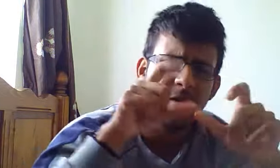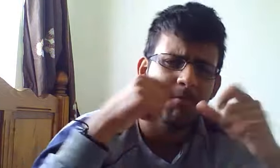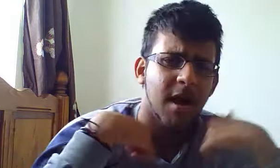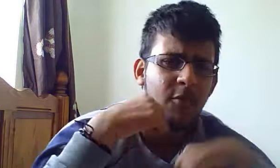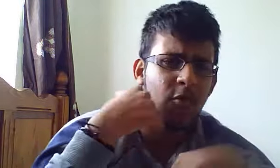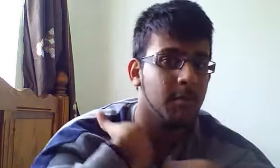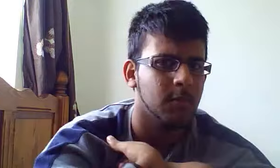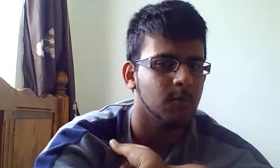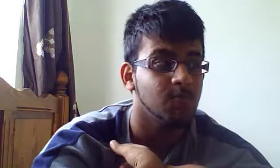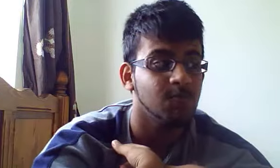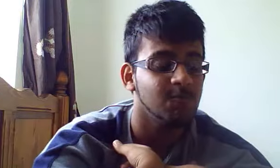part will be